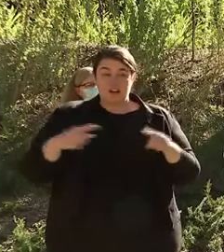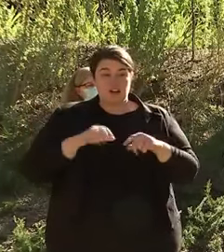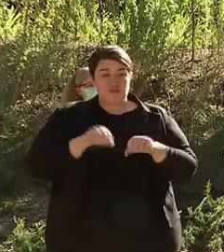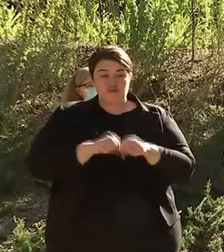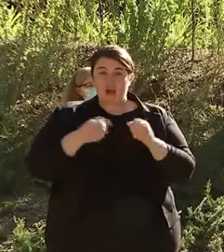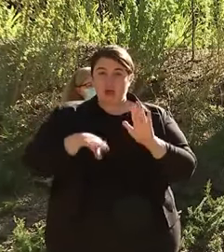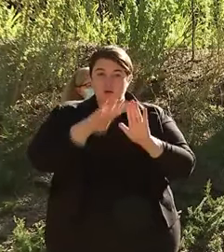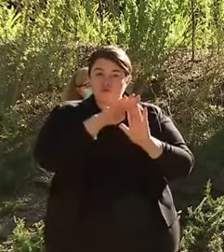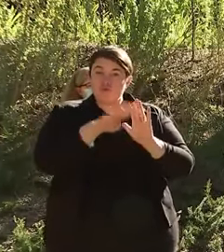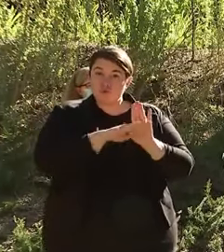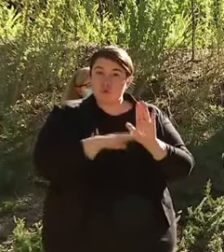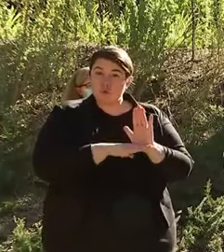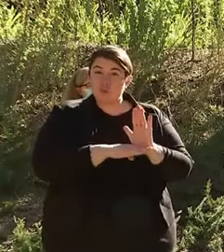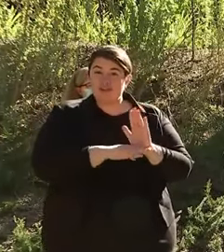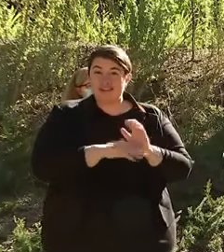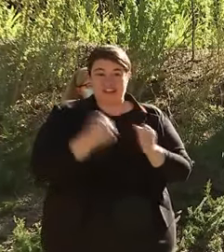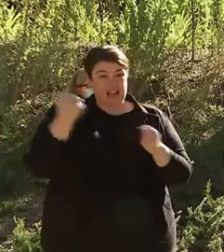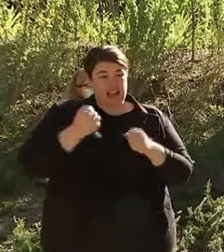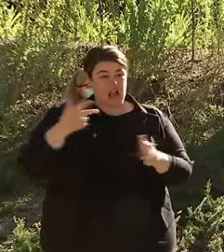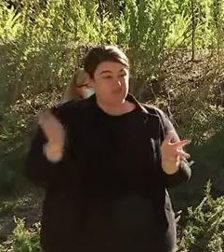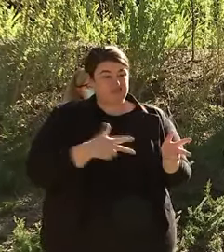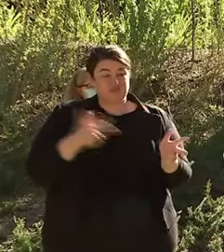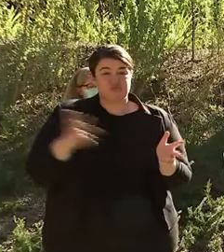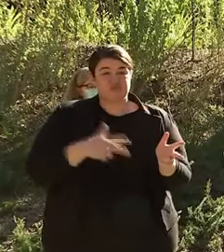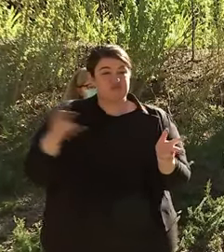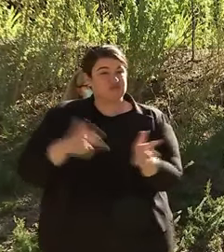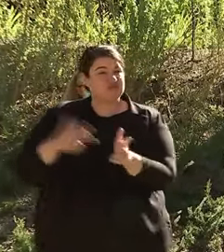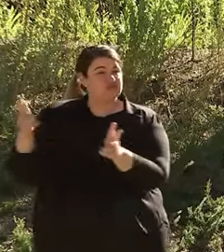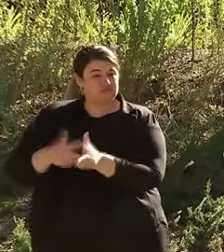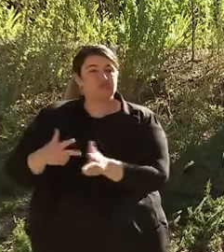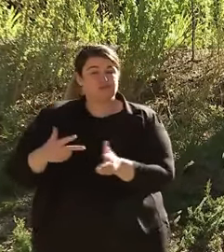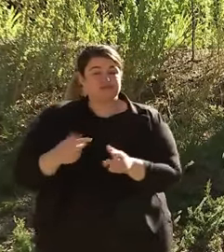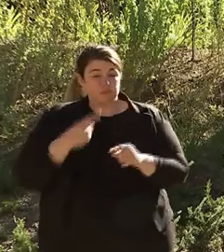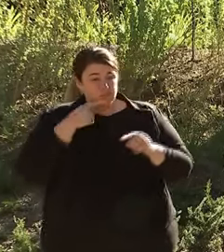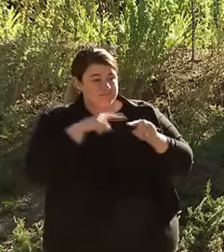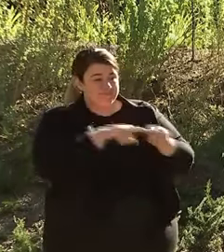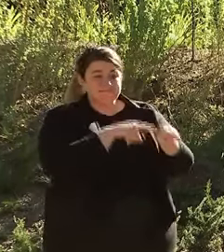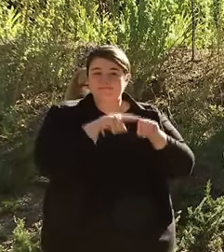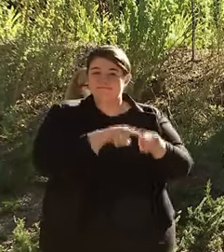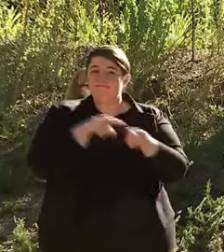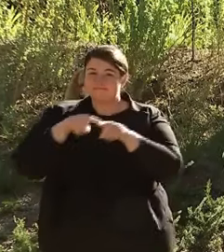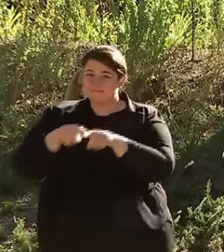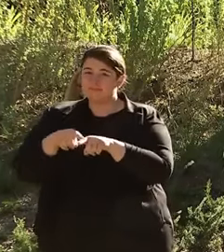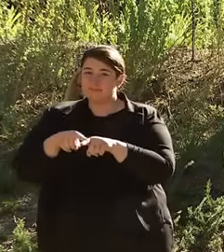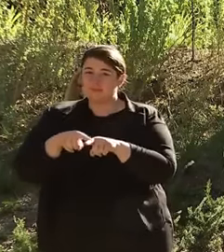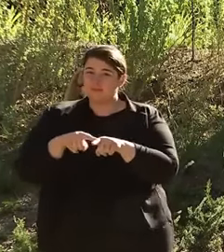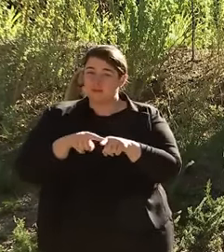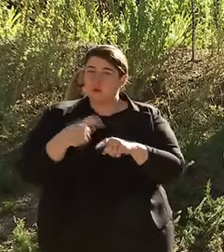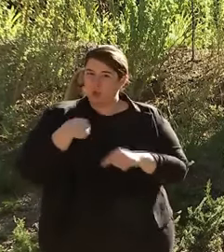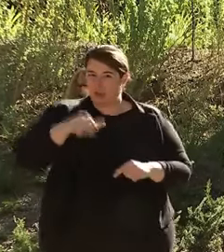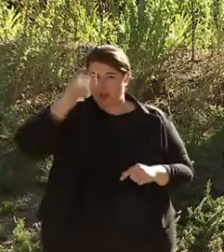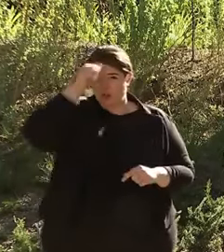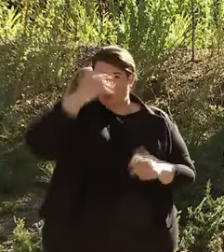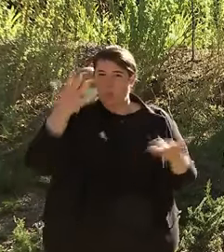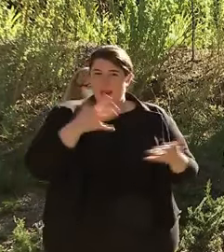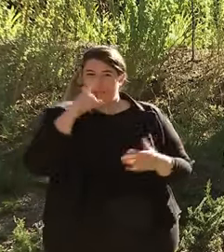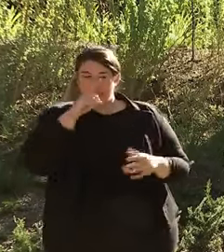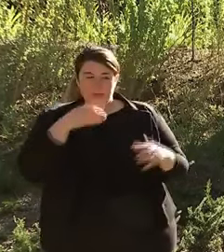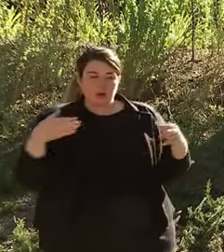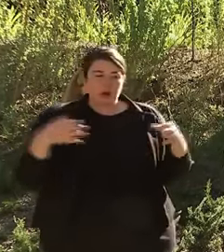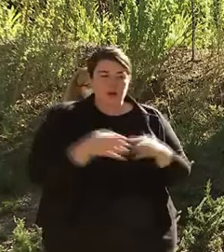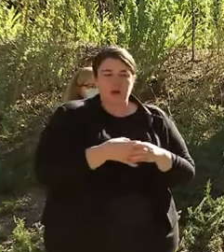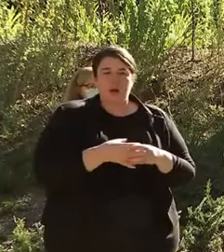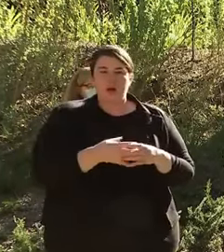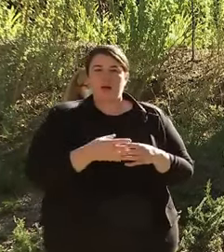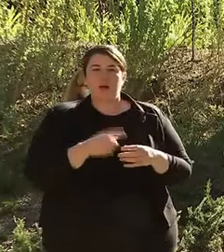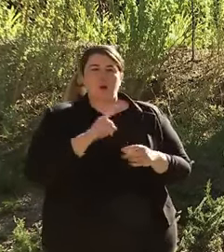health orders. Traffic and Highway Patrol Police, our police districts and police area commands are abundantly aware of where people gather